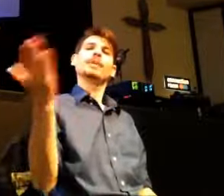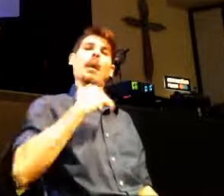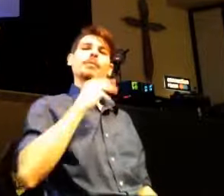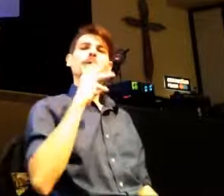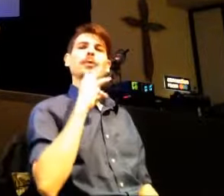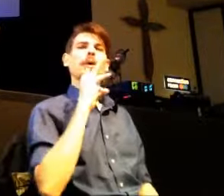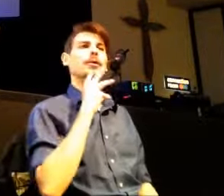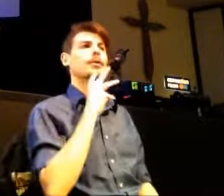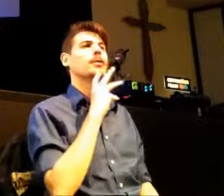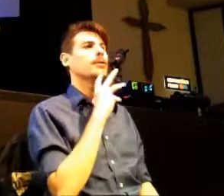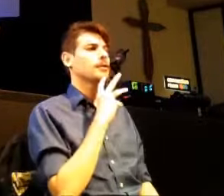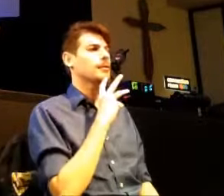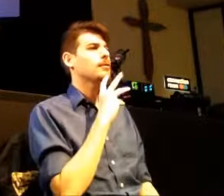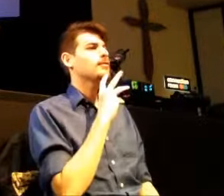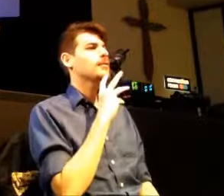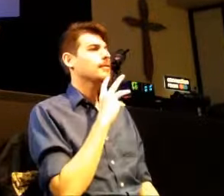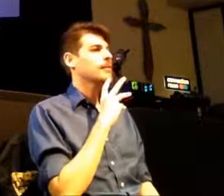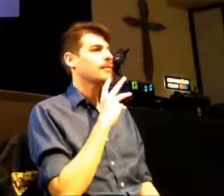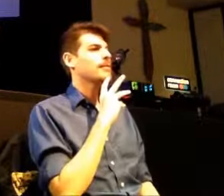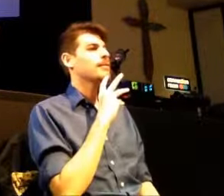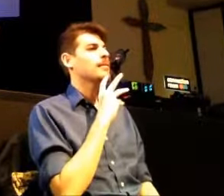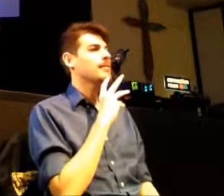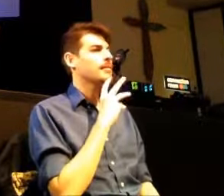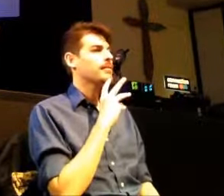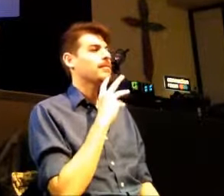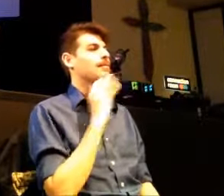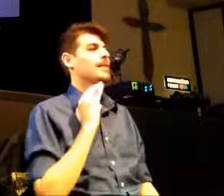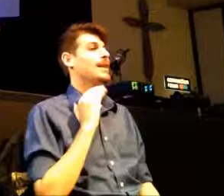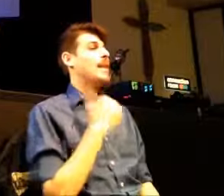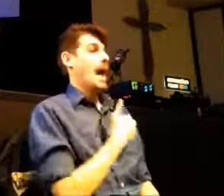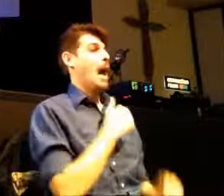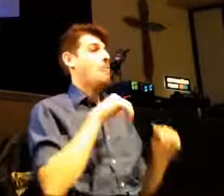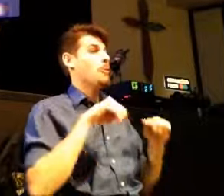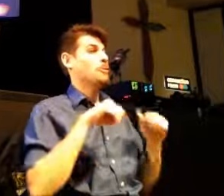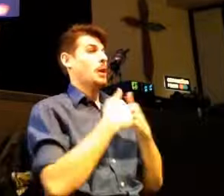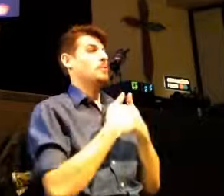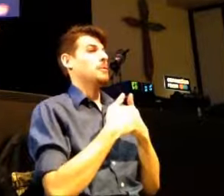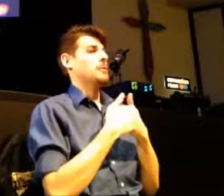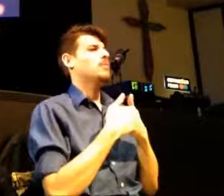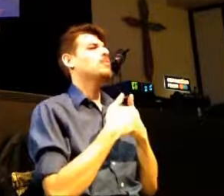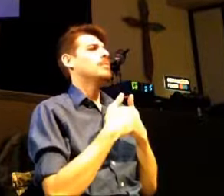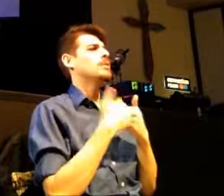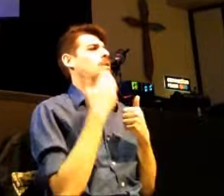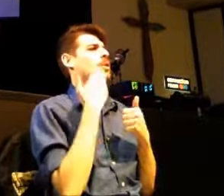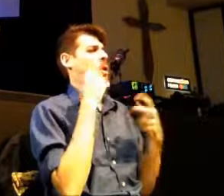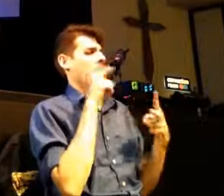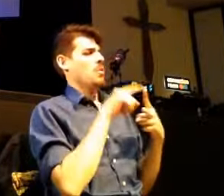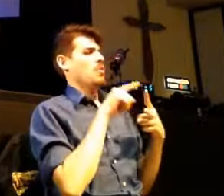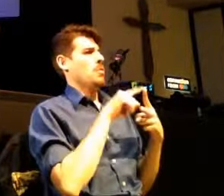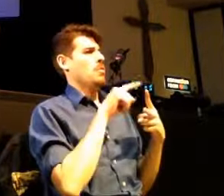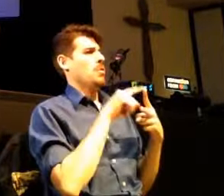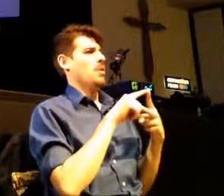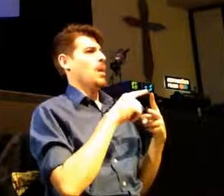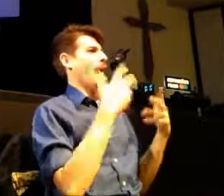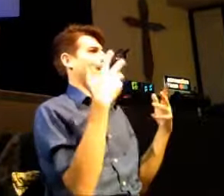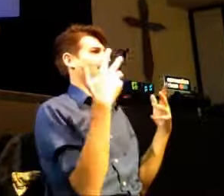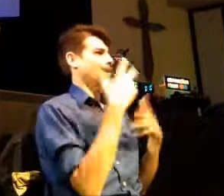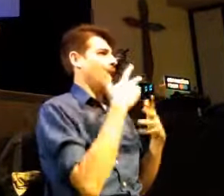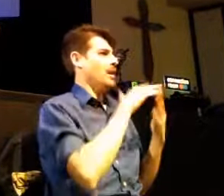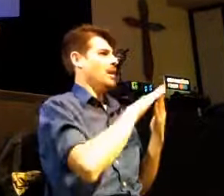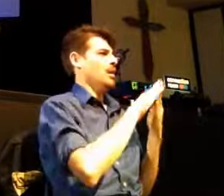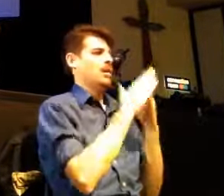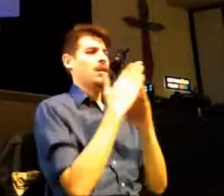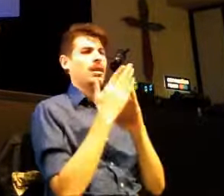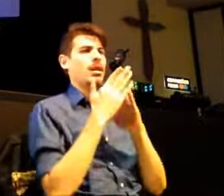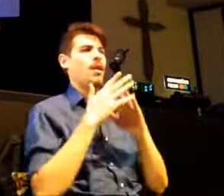do anytime we face anxiety. This is the other very, very important thing. And Jesus actually tells